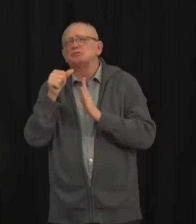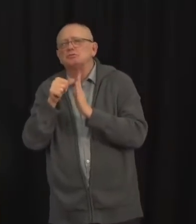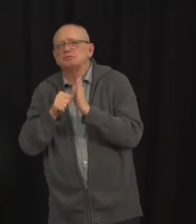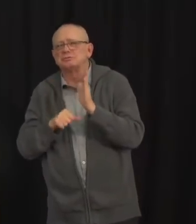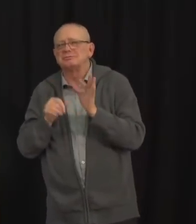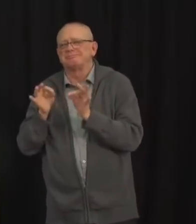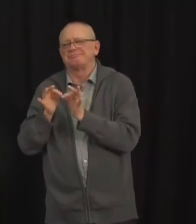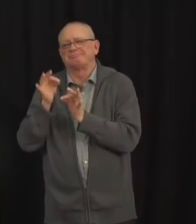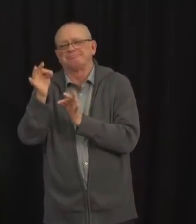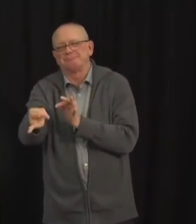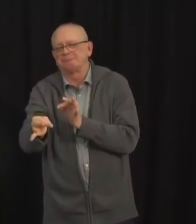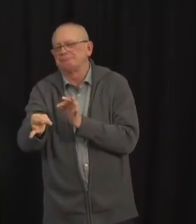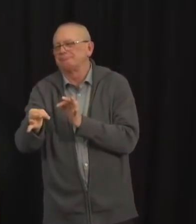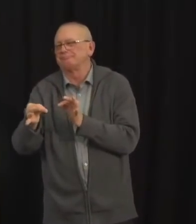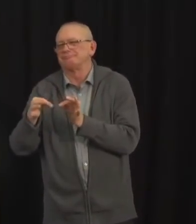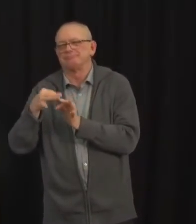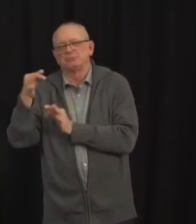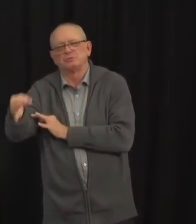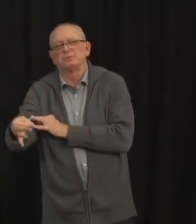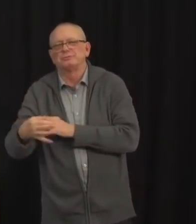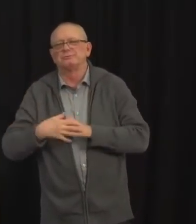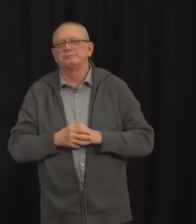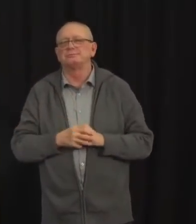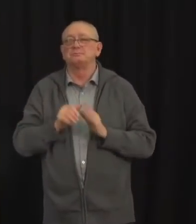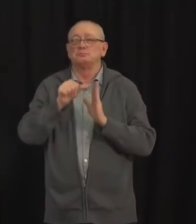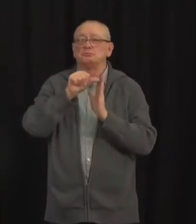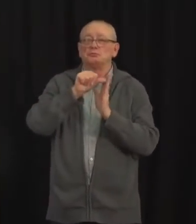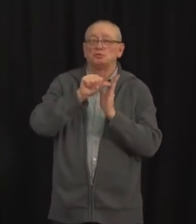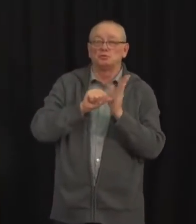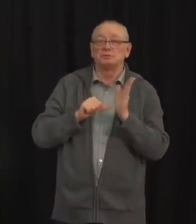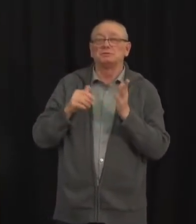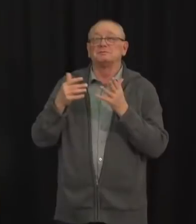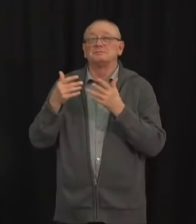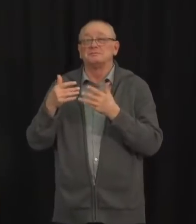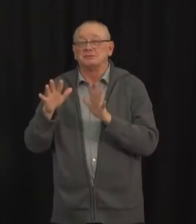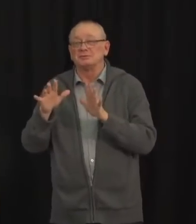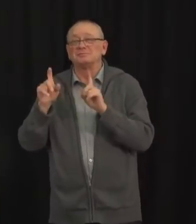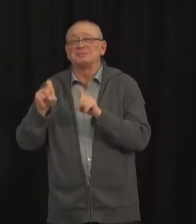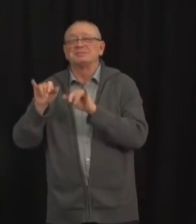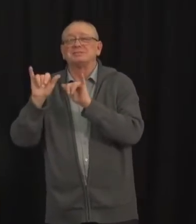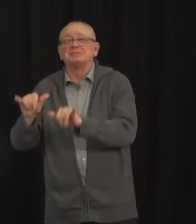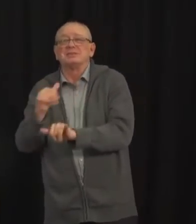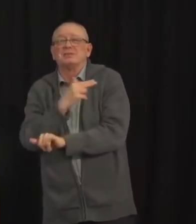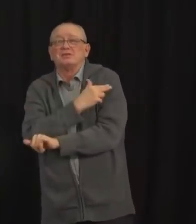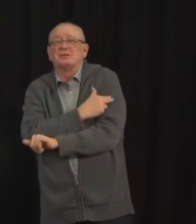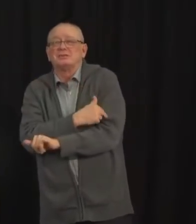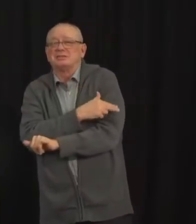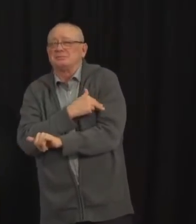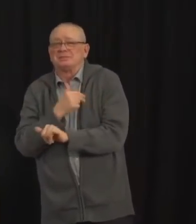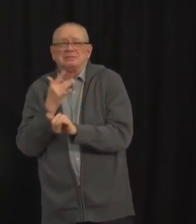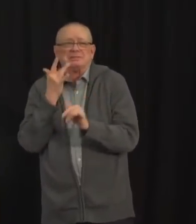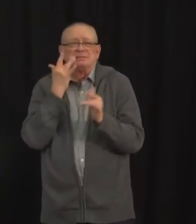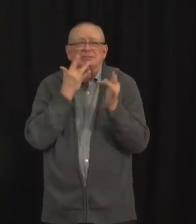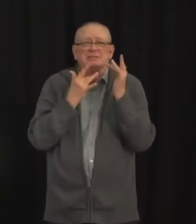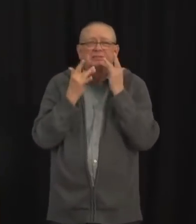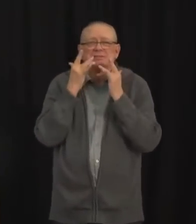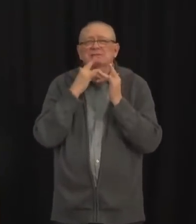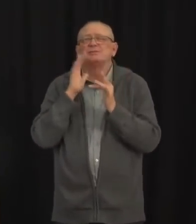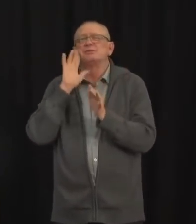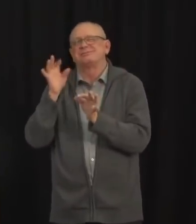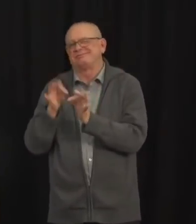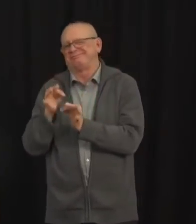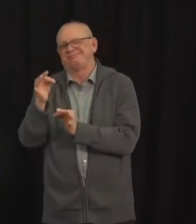Within these constraints, the government and Alberta Health Services are still working to ensure as many Albertans as possible continue to receive